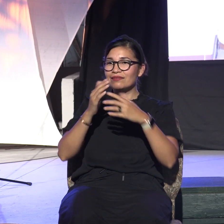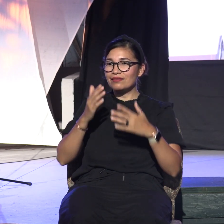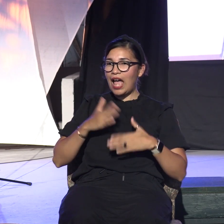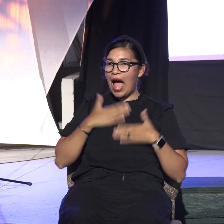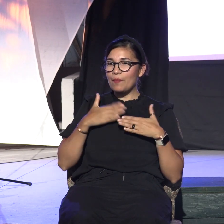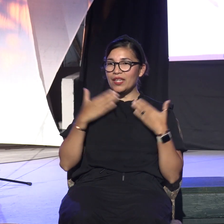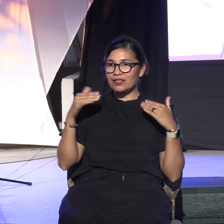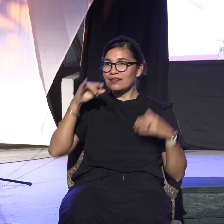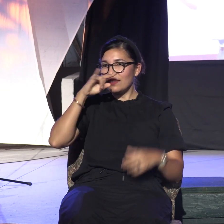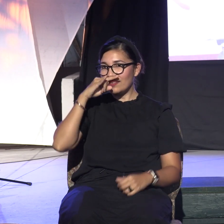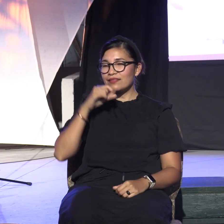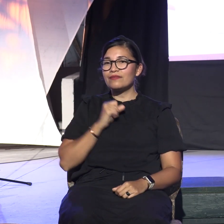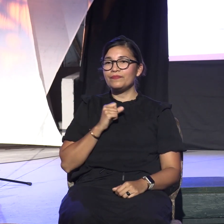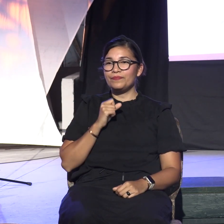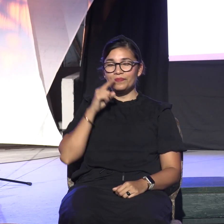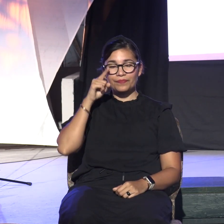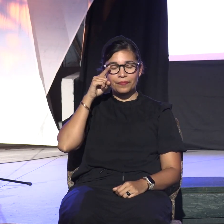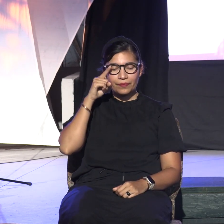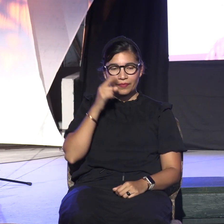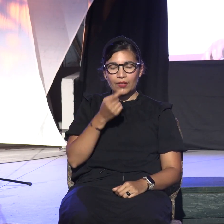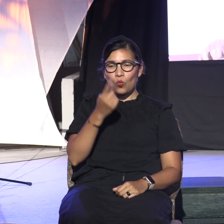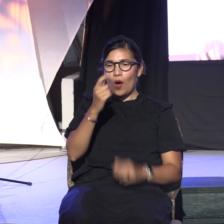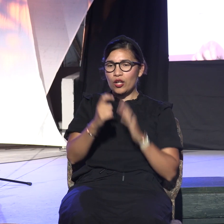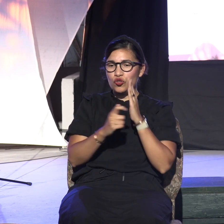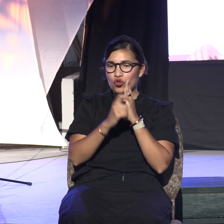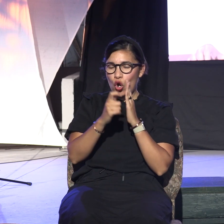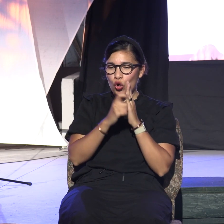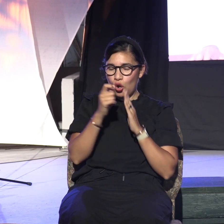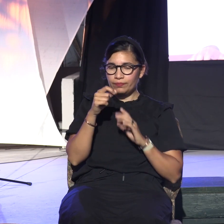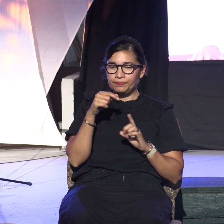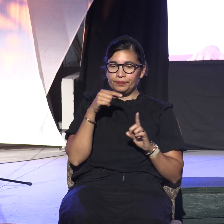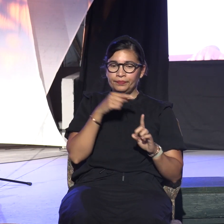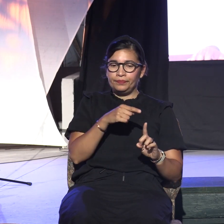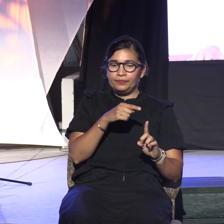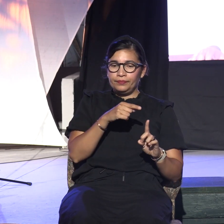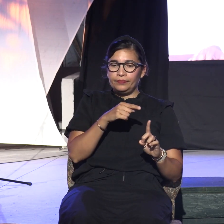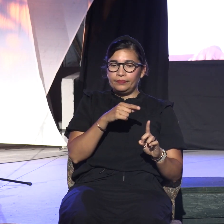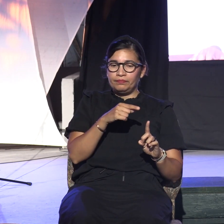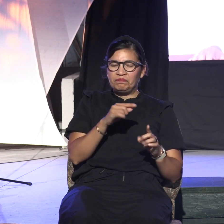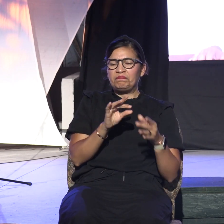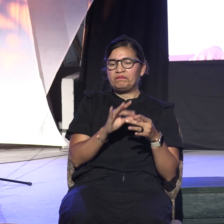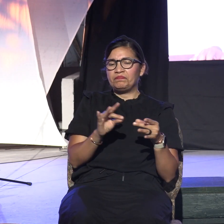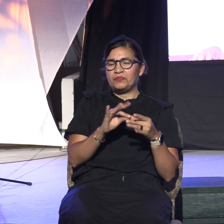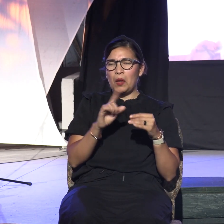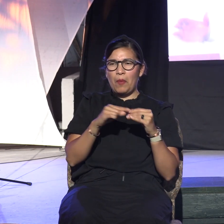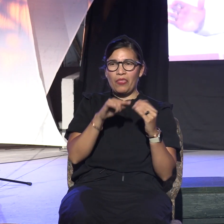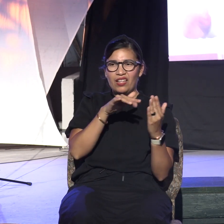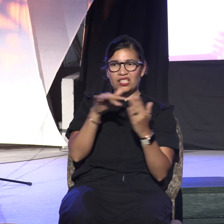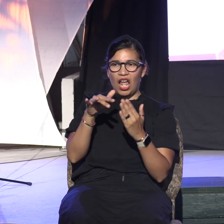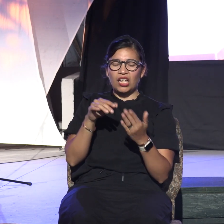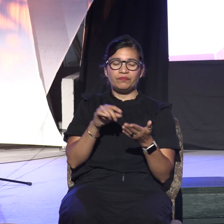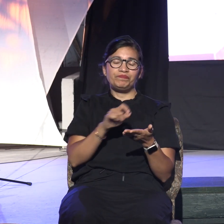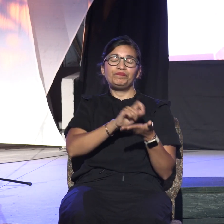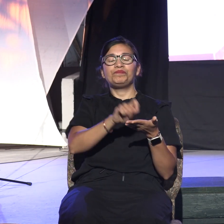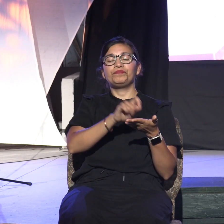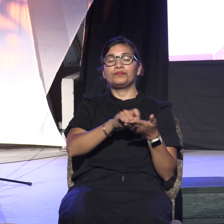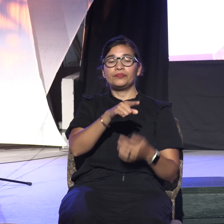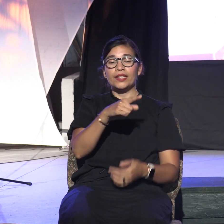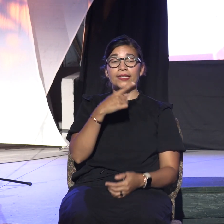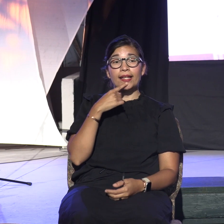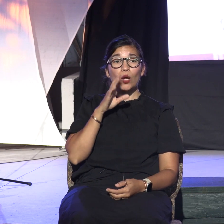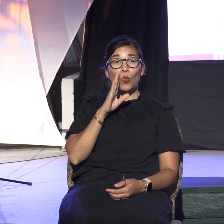says, it would be comforting to shrug off the report as pure anti-American buncombe. But as a parent of a teen